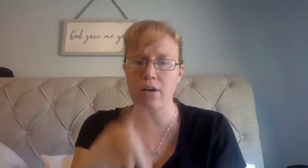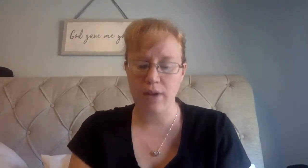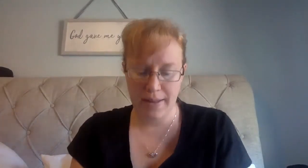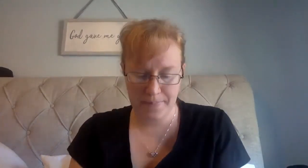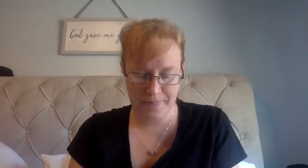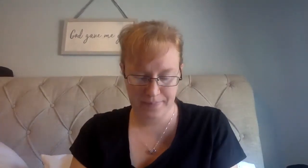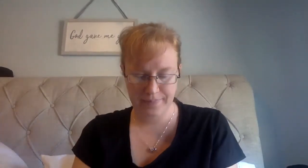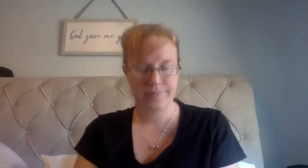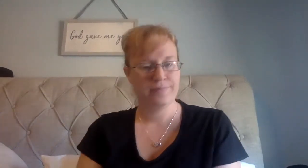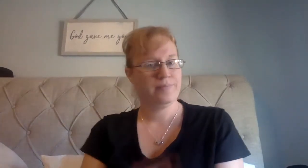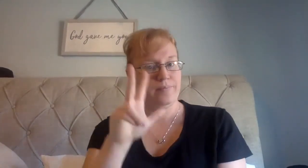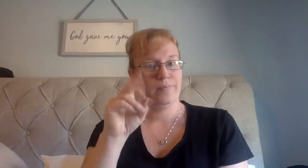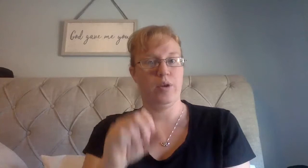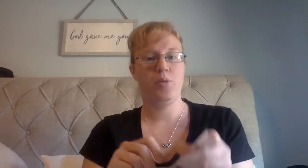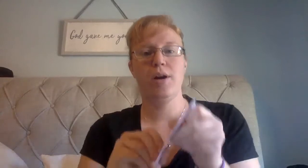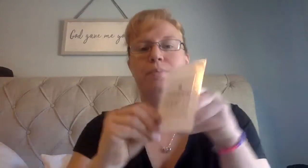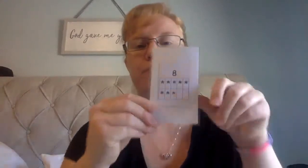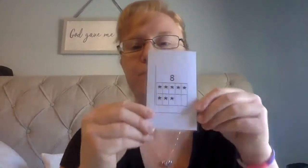okay? 3 more.